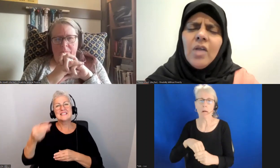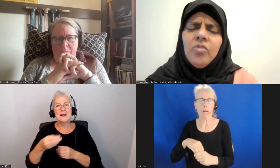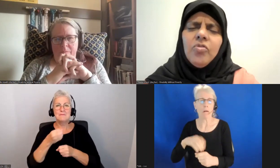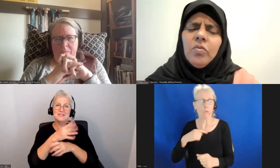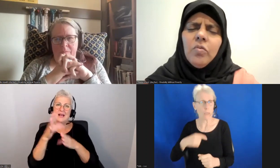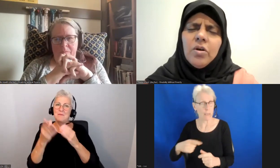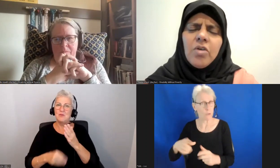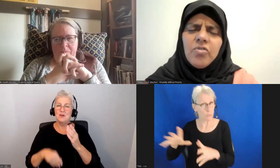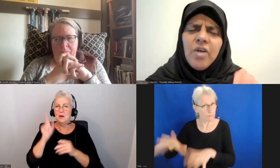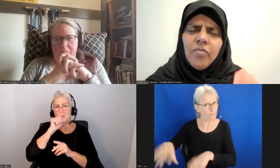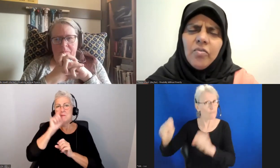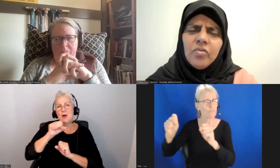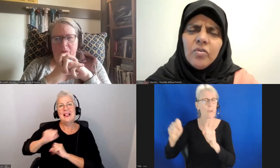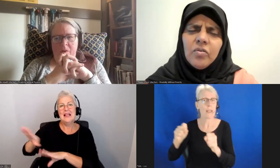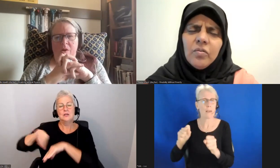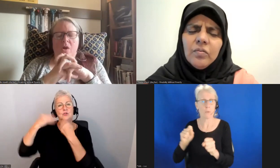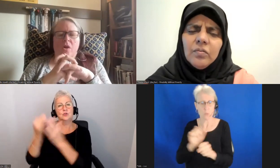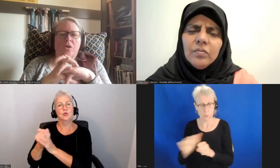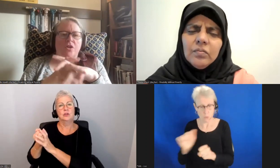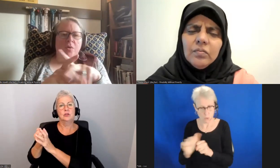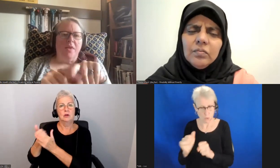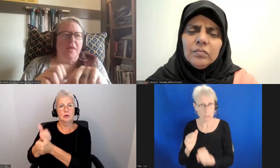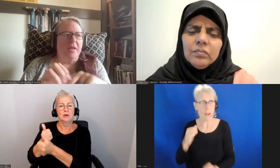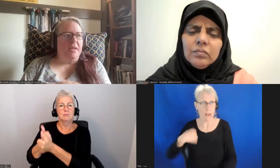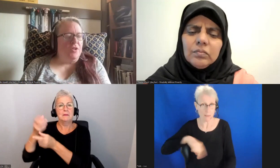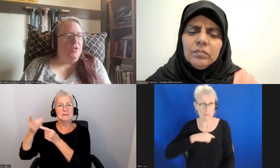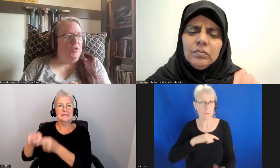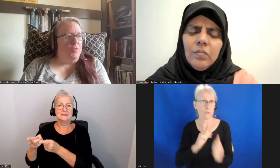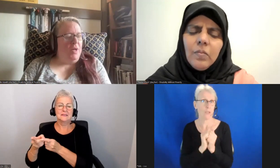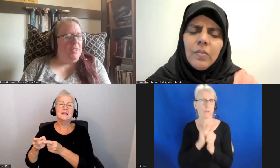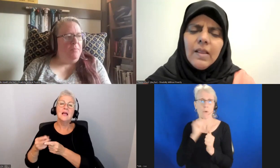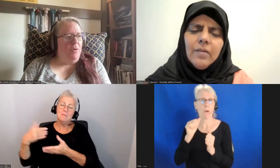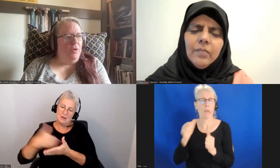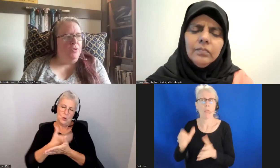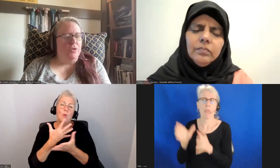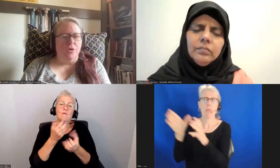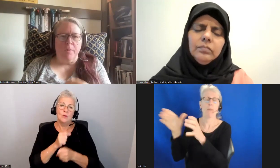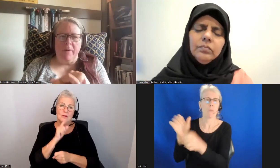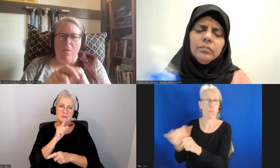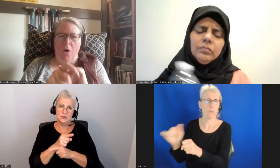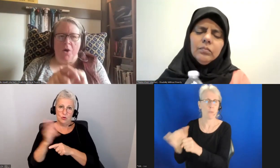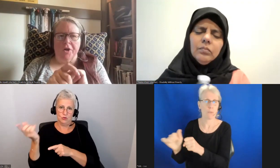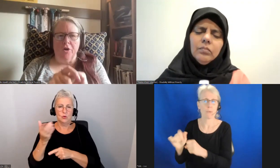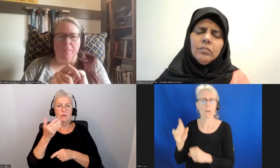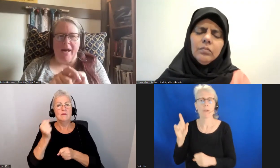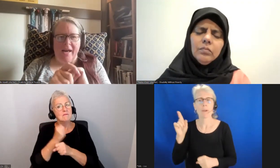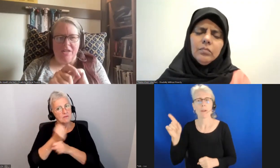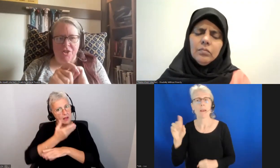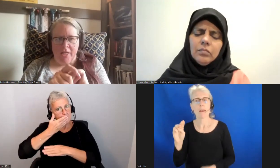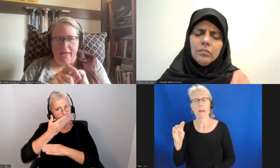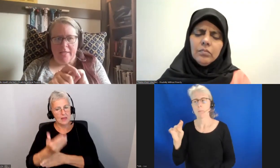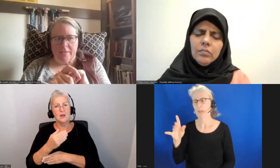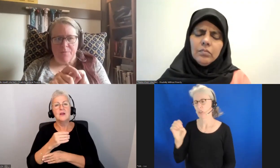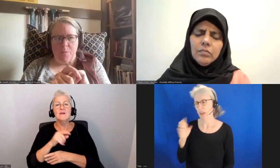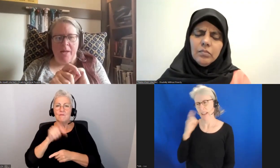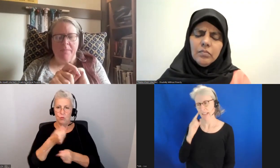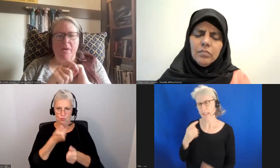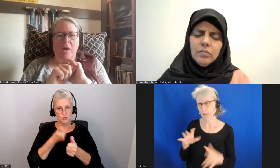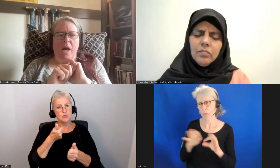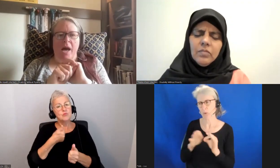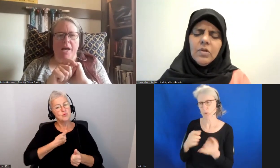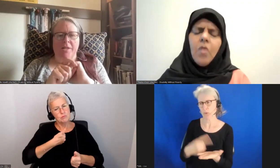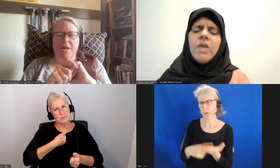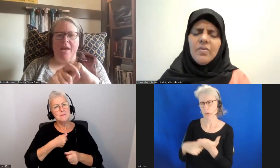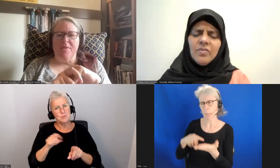it and do the work ourselves. So I think it's also really important to talk about what a clawback actually is,